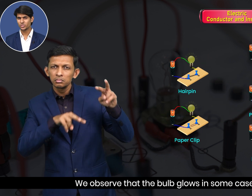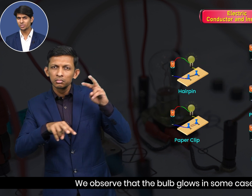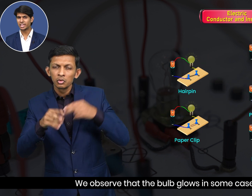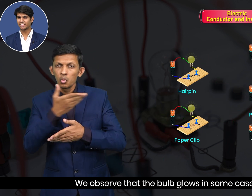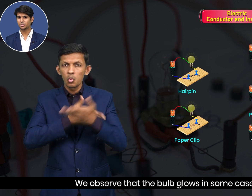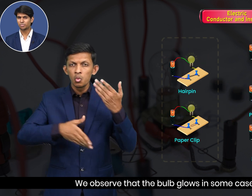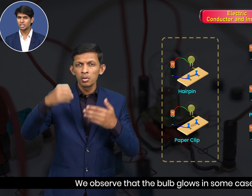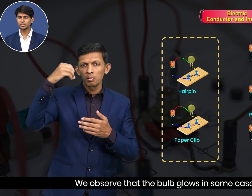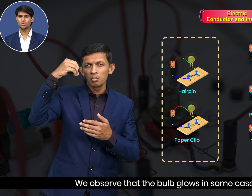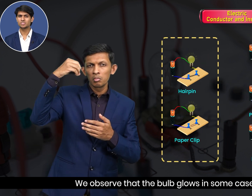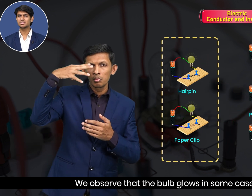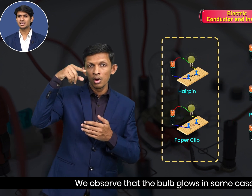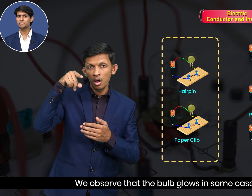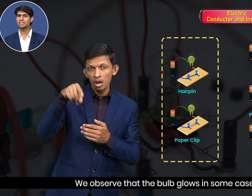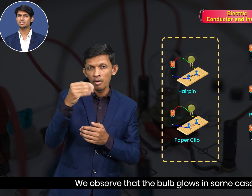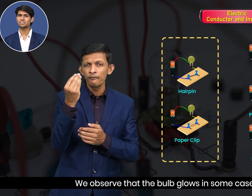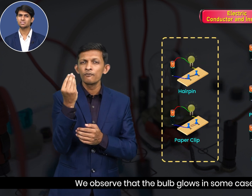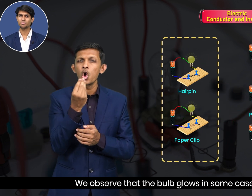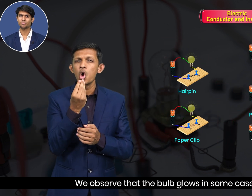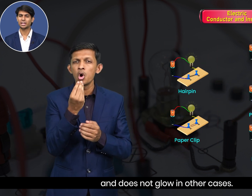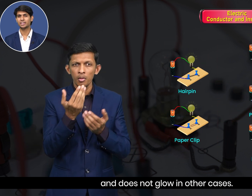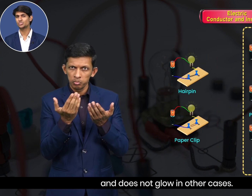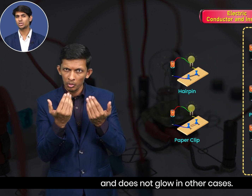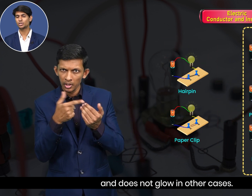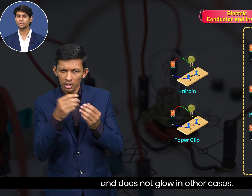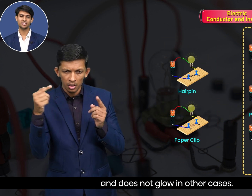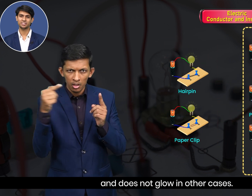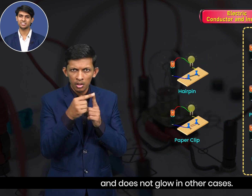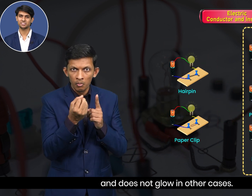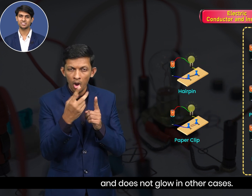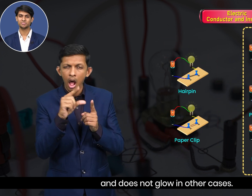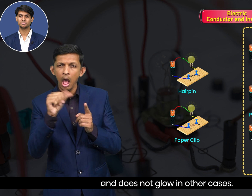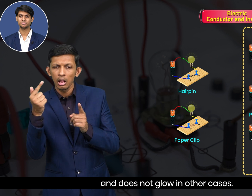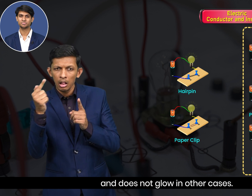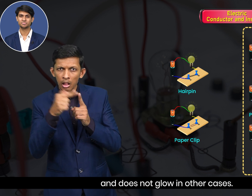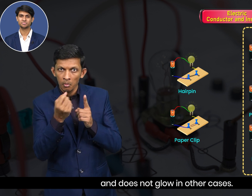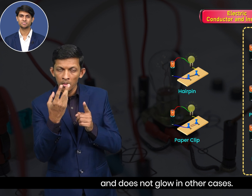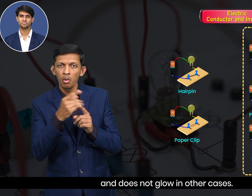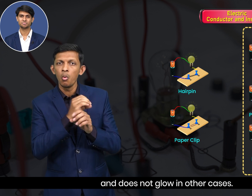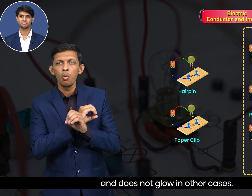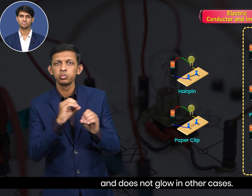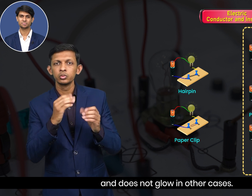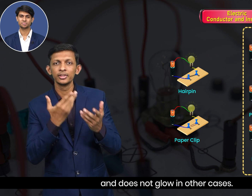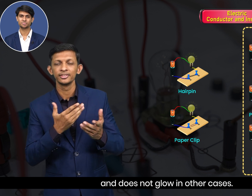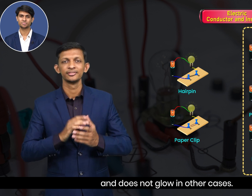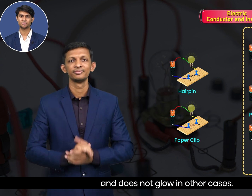We observe that the bulb glows in some cases and does not glow in other cases.